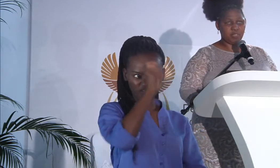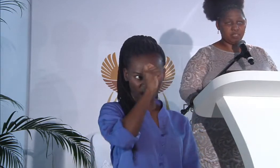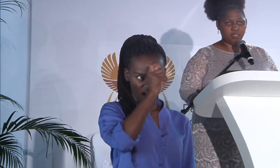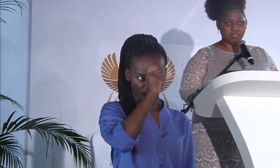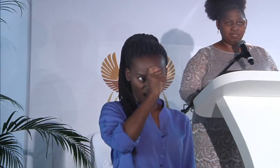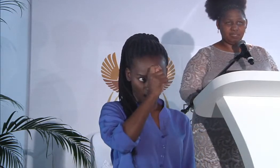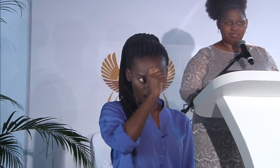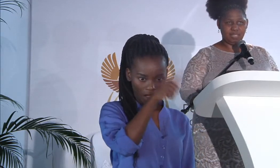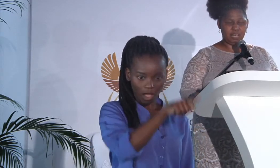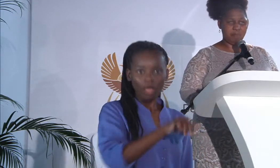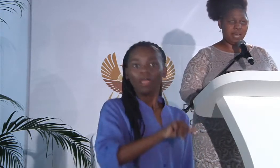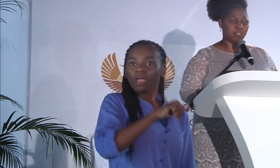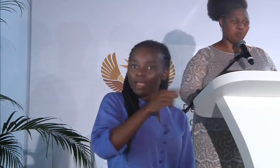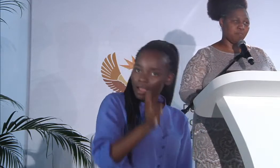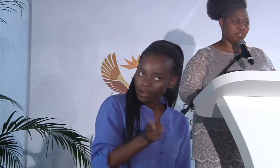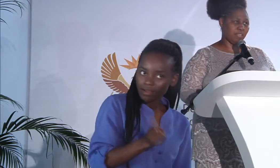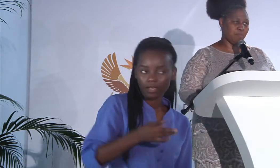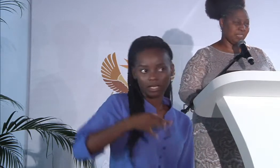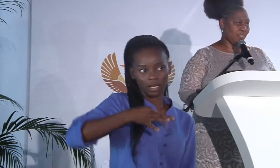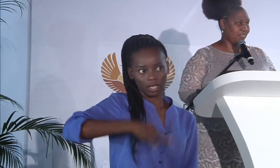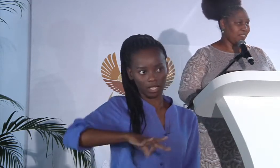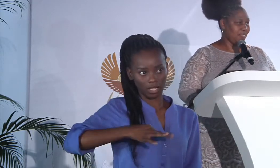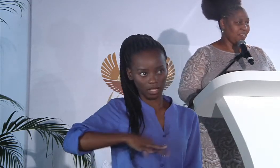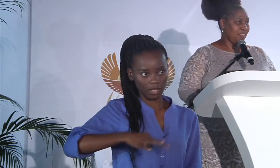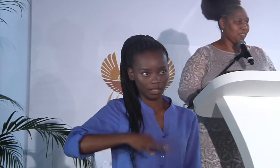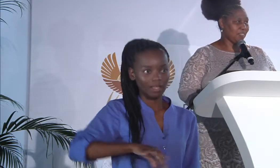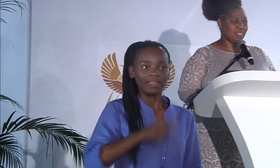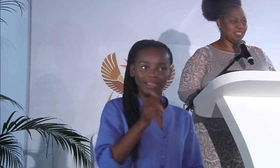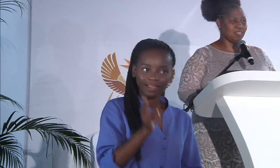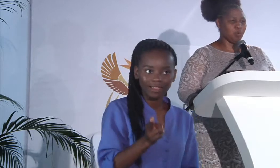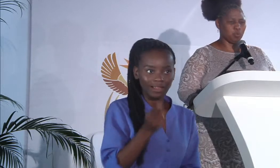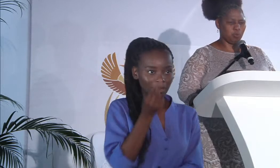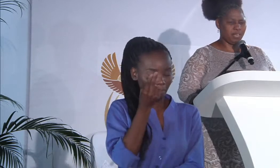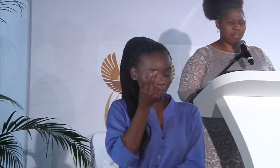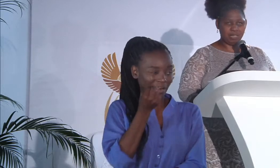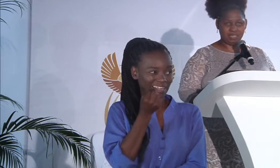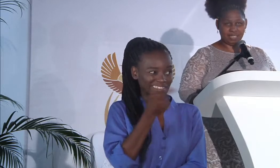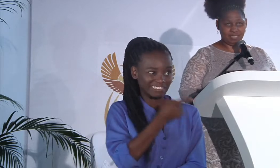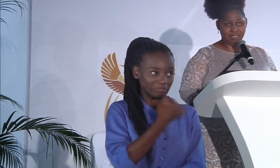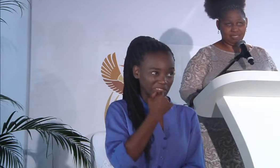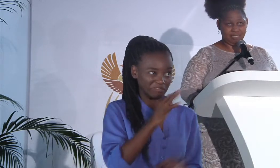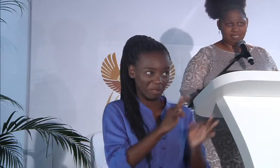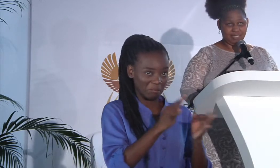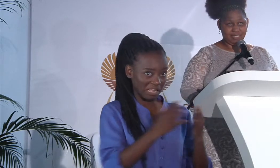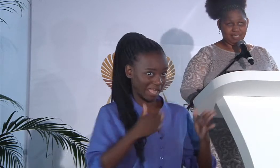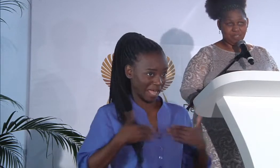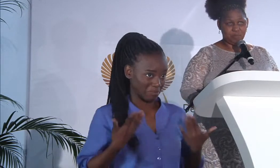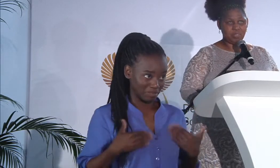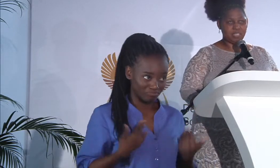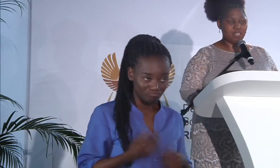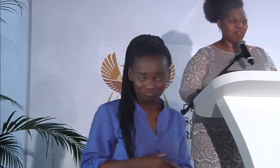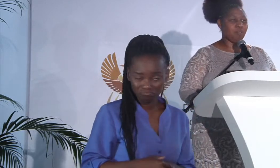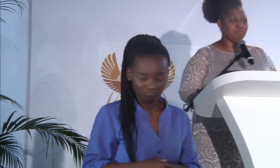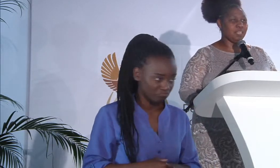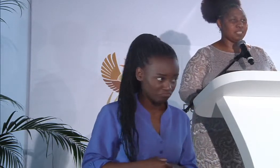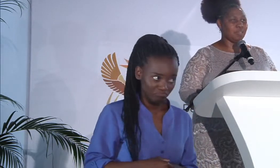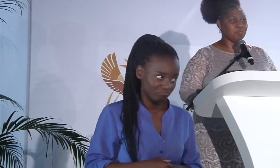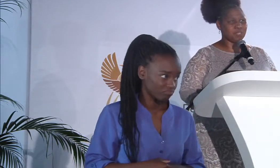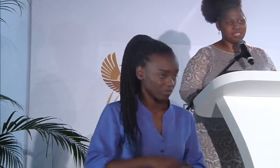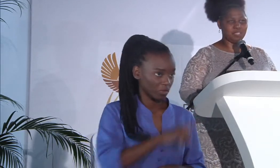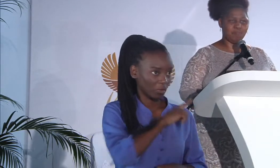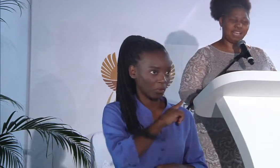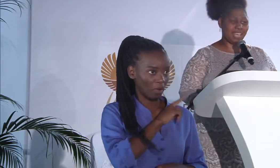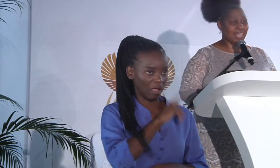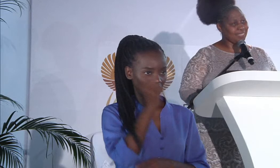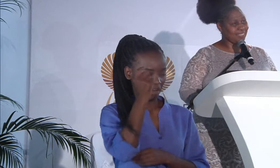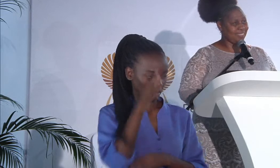a girl, and a blind one for that matter. So that didn't go so well, I must say, because then the whole village came to see